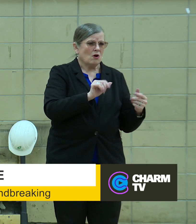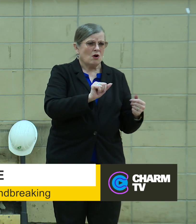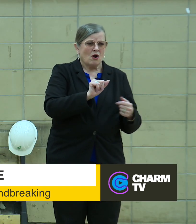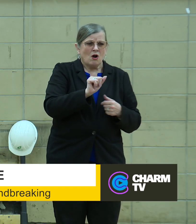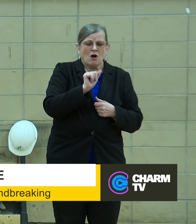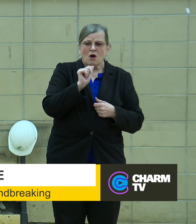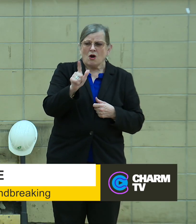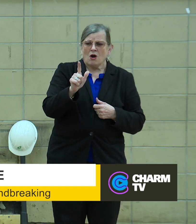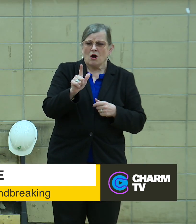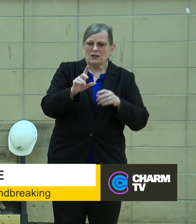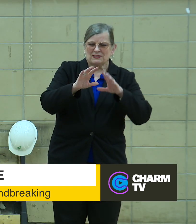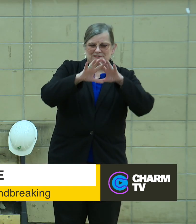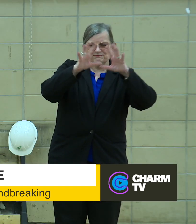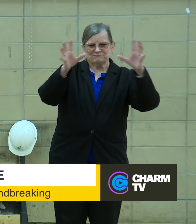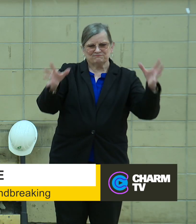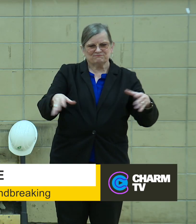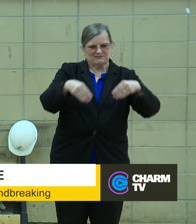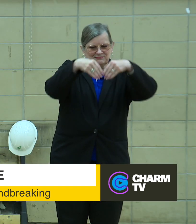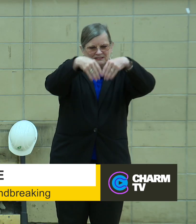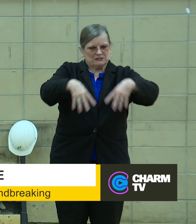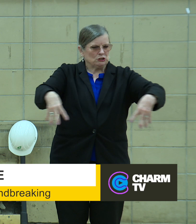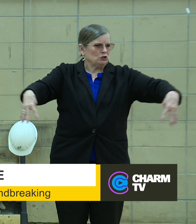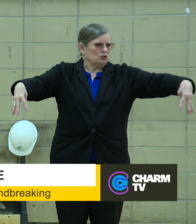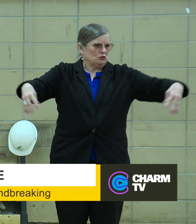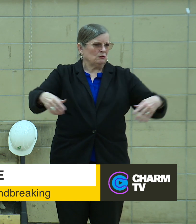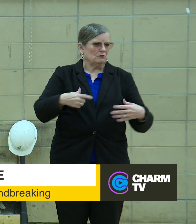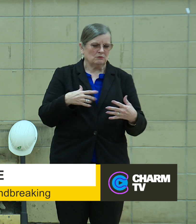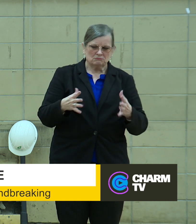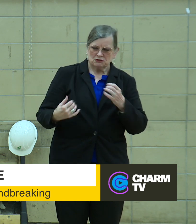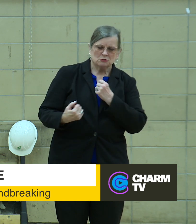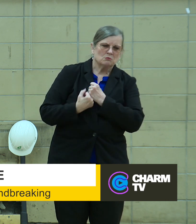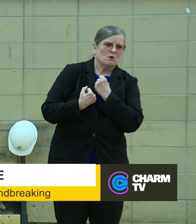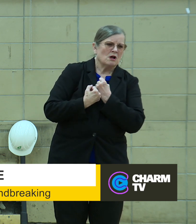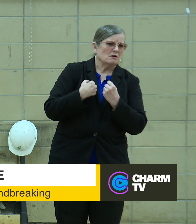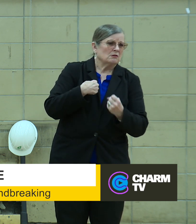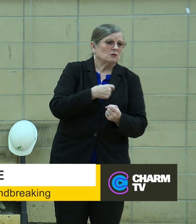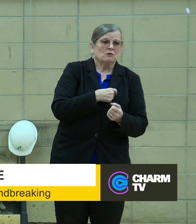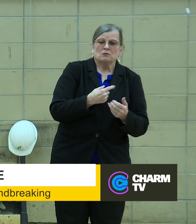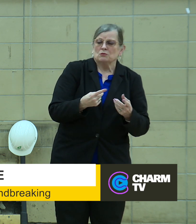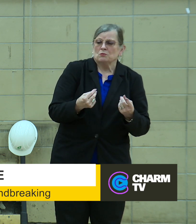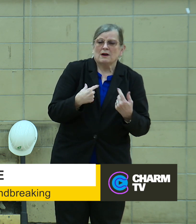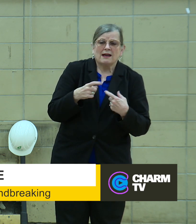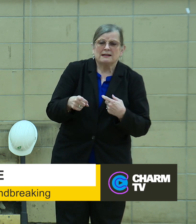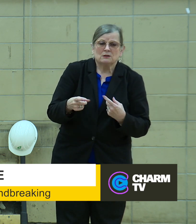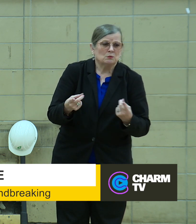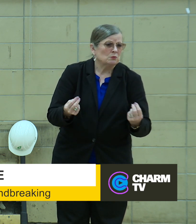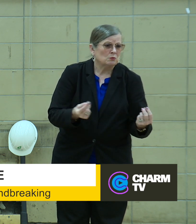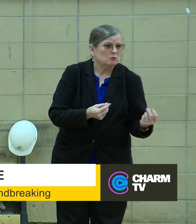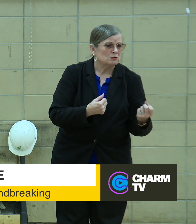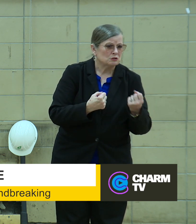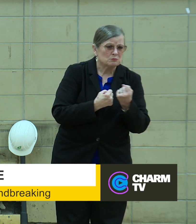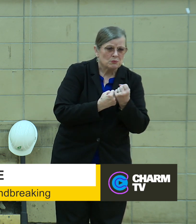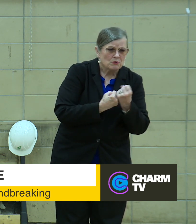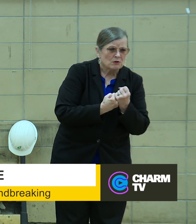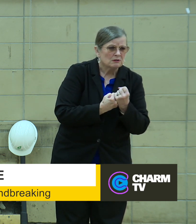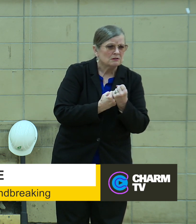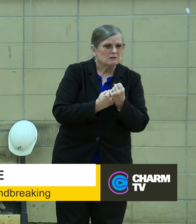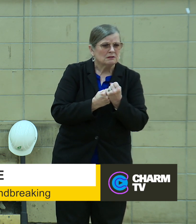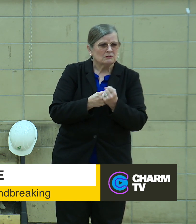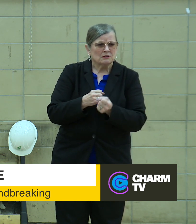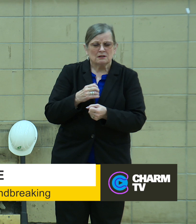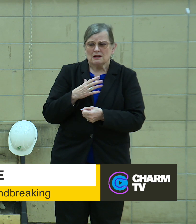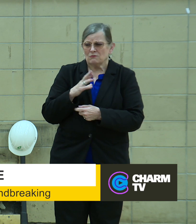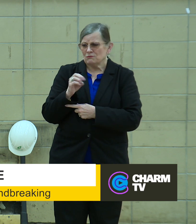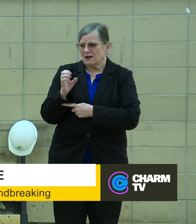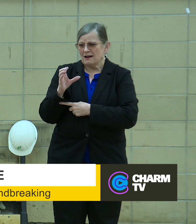have a strong team that supports you. And I just cannot be here doing the things I'm doing without the support of all of my rec staff throughout our agency, from